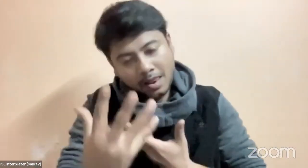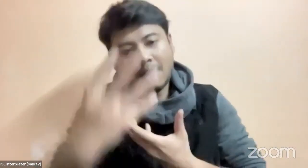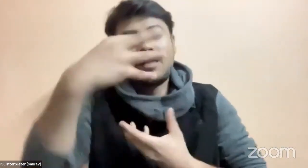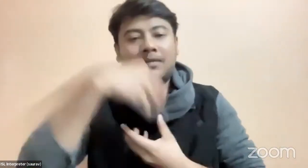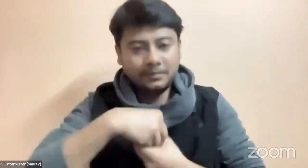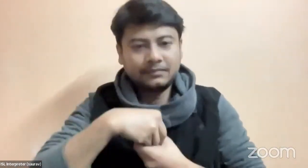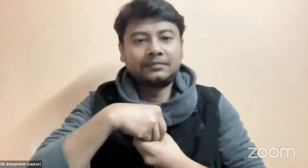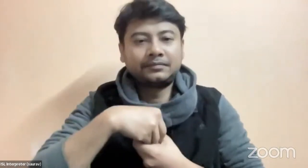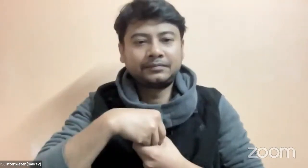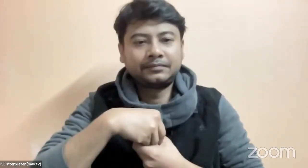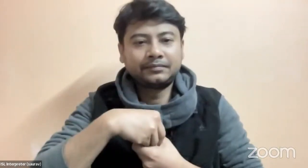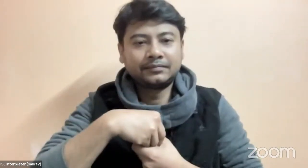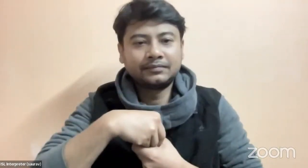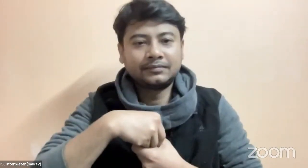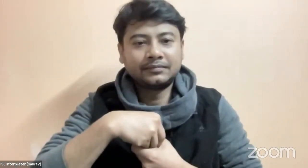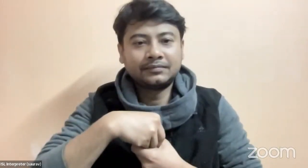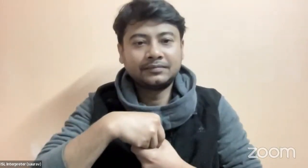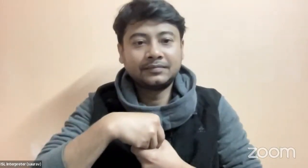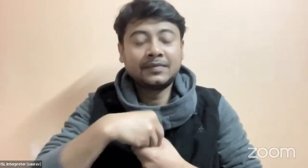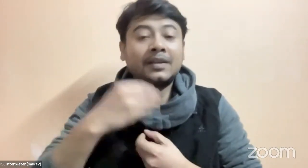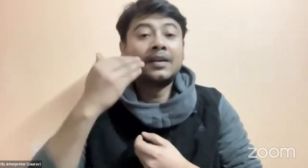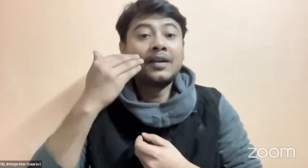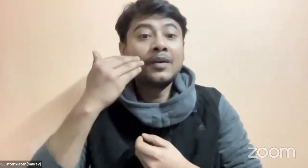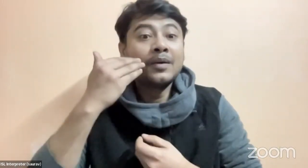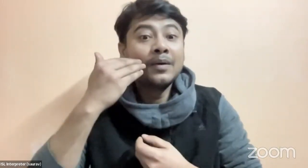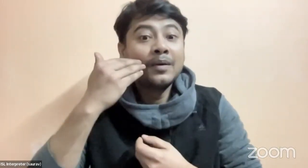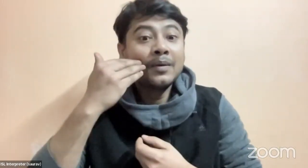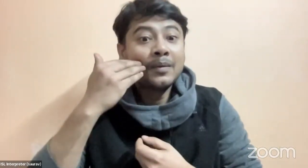when I am separated from them."